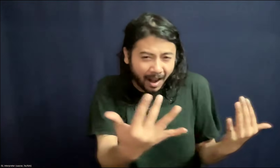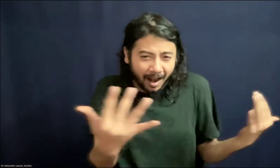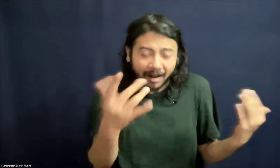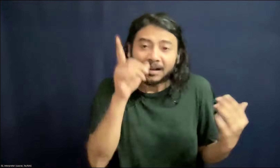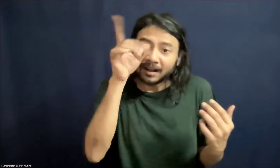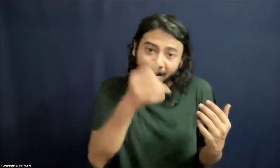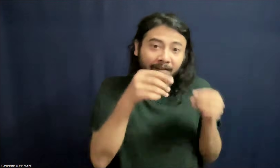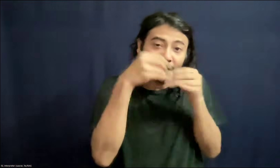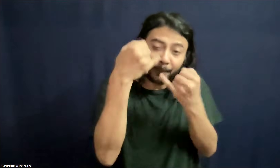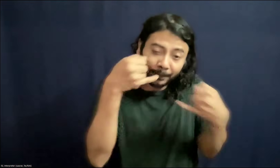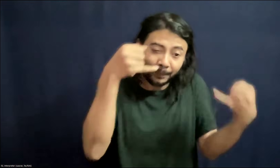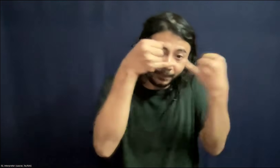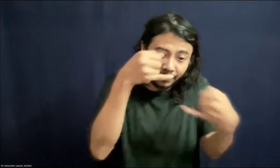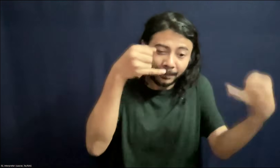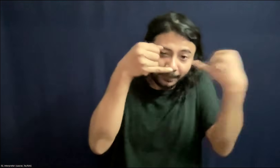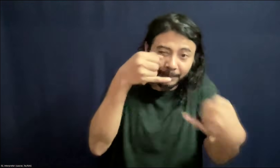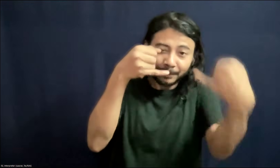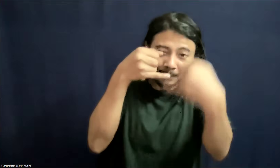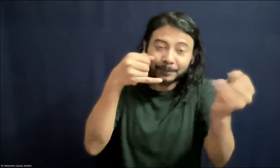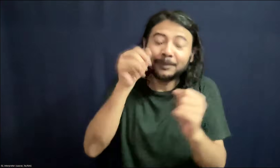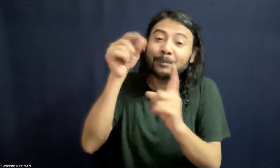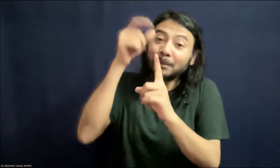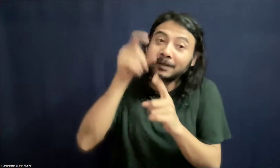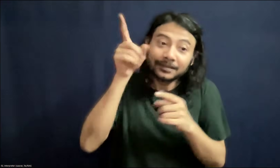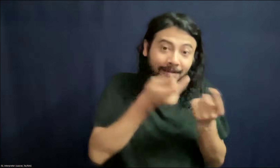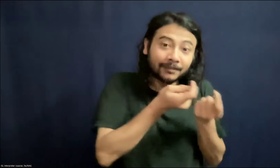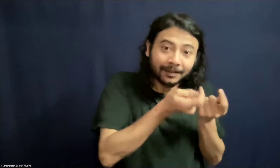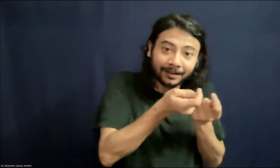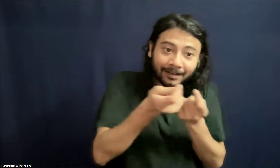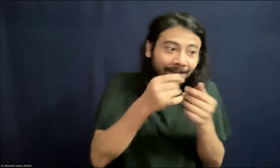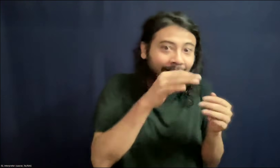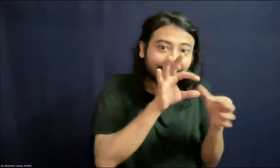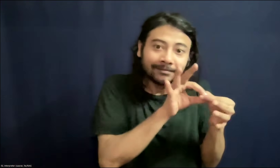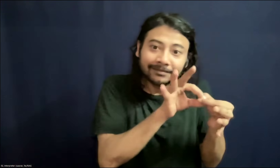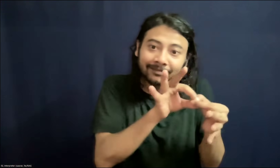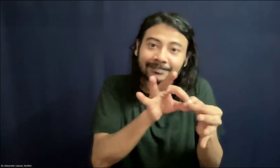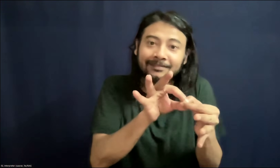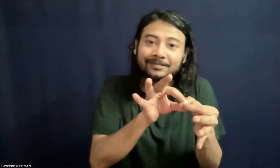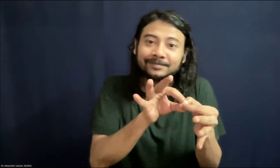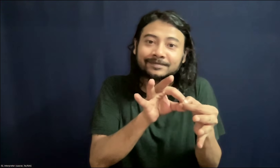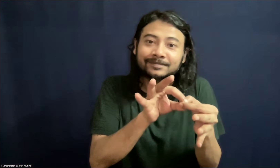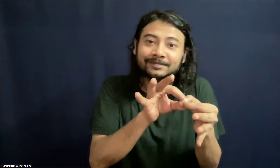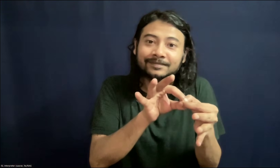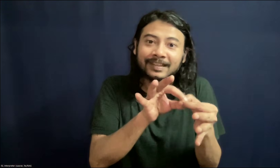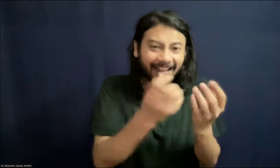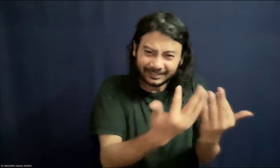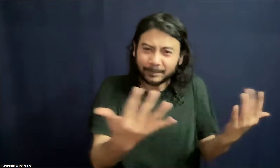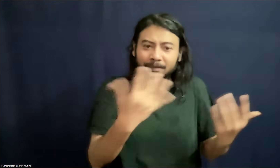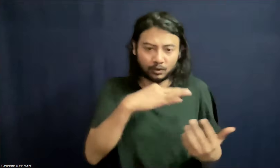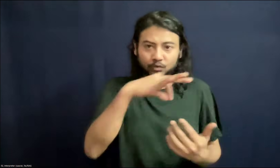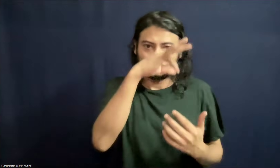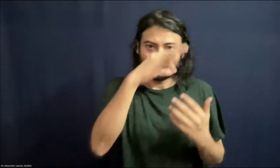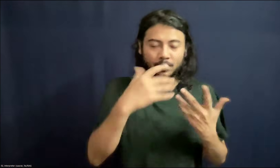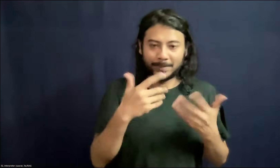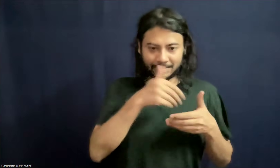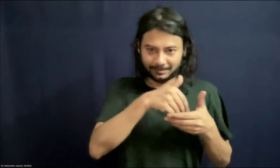So you see, there are so many living beings. There are human beings, there are devatas, there are trees and plants